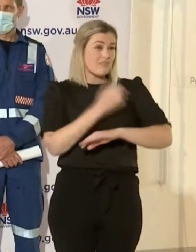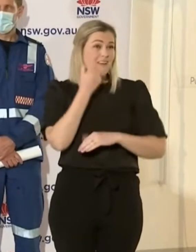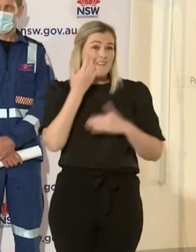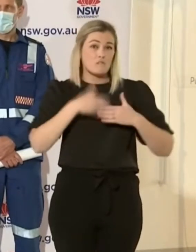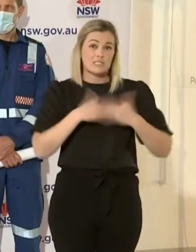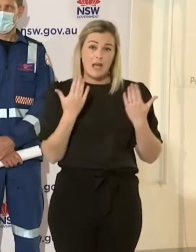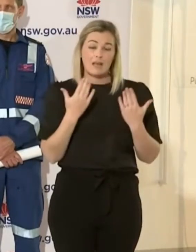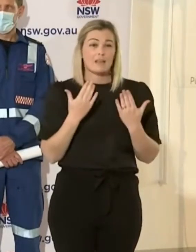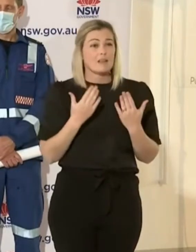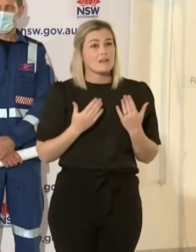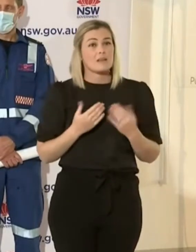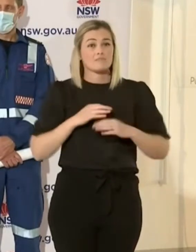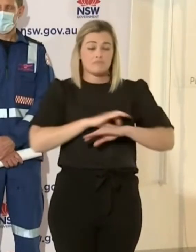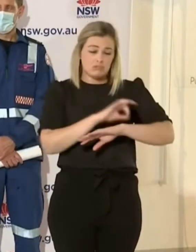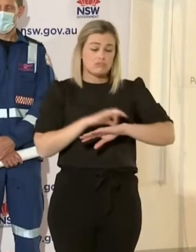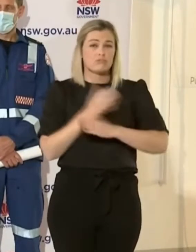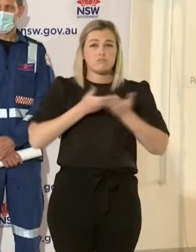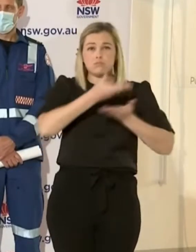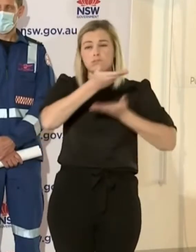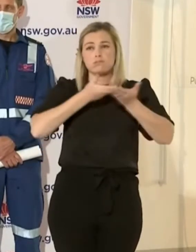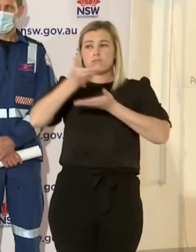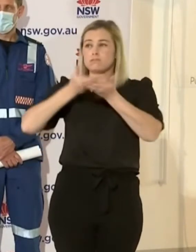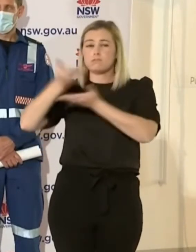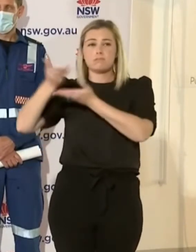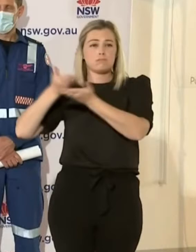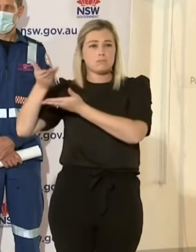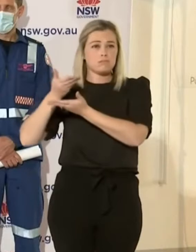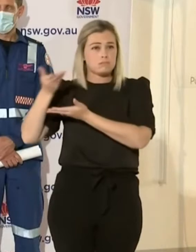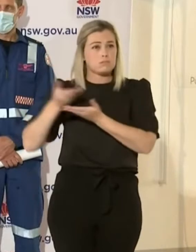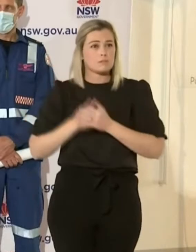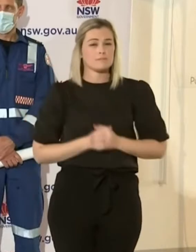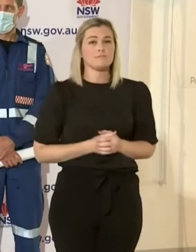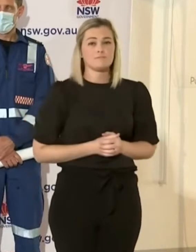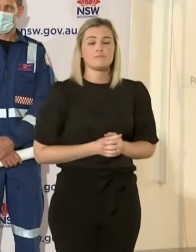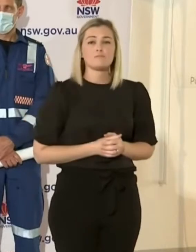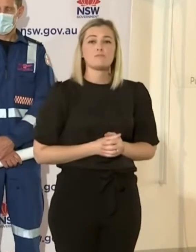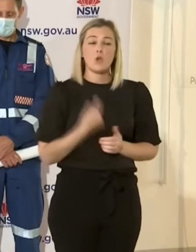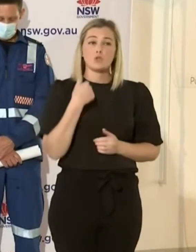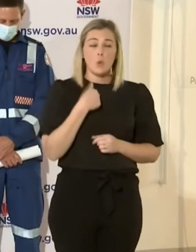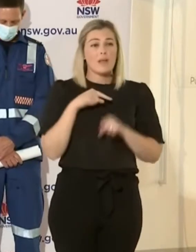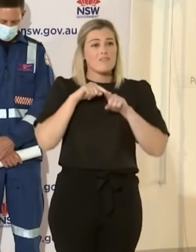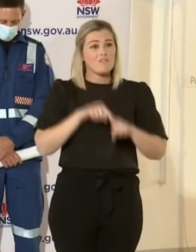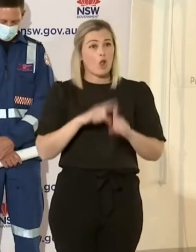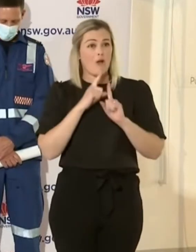institutes. So what we're doing is making decisions based on the advice that is coming from a range of